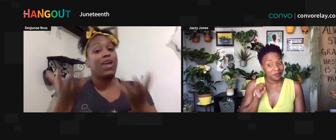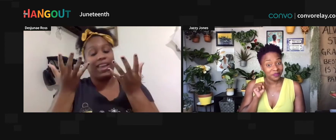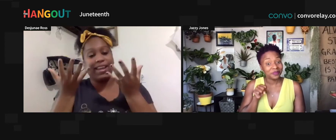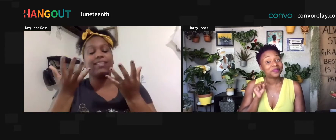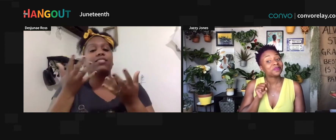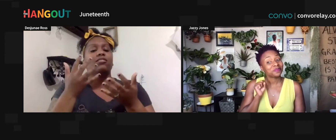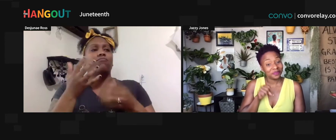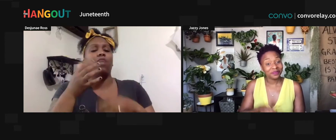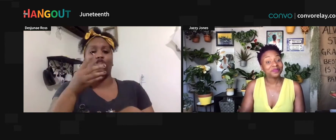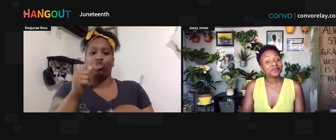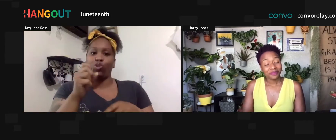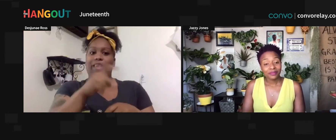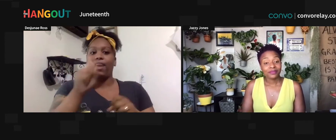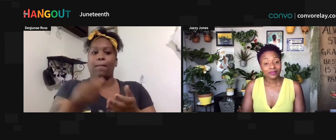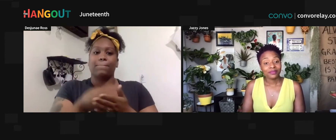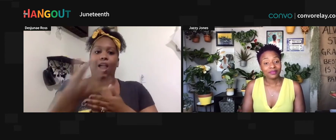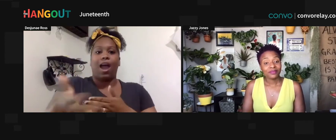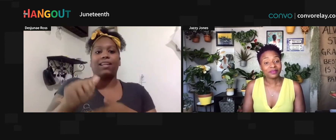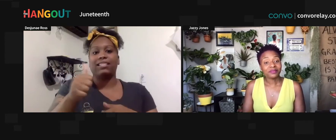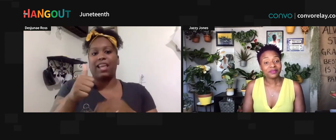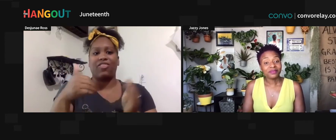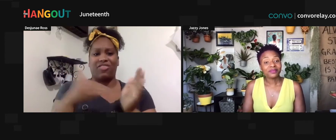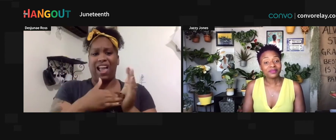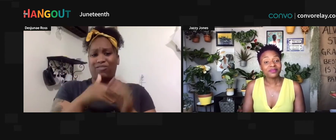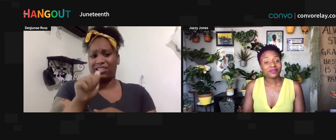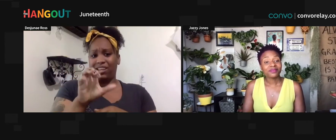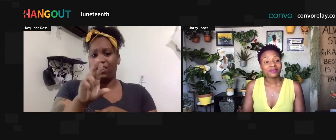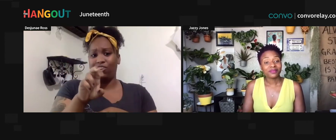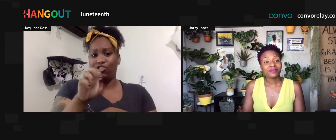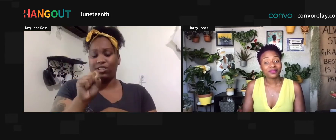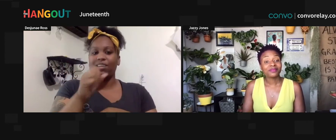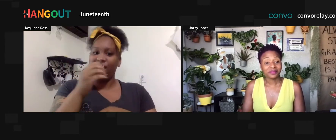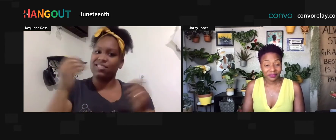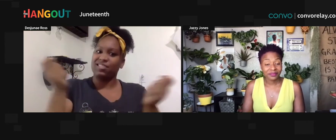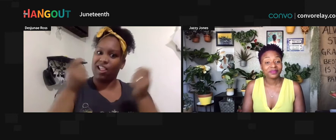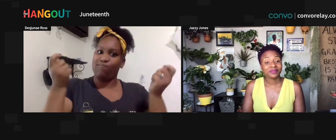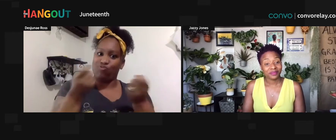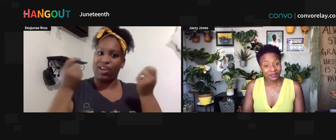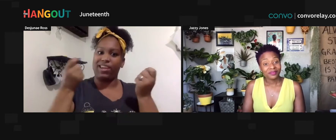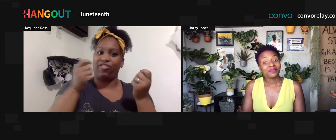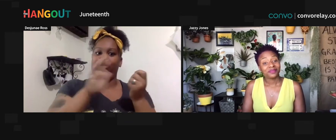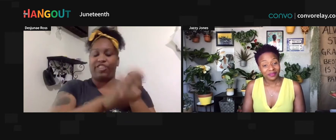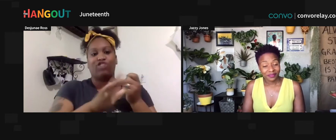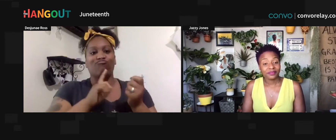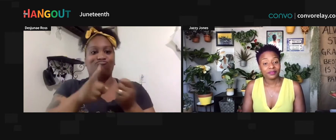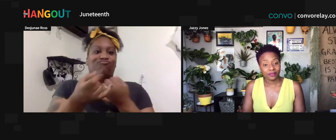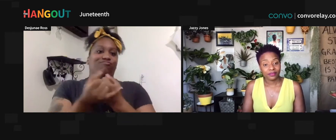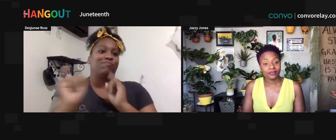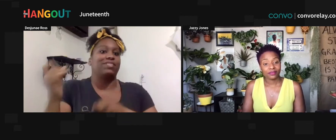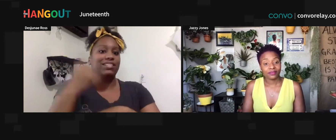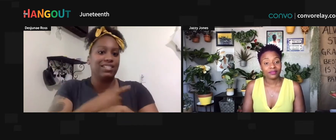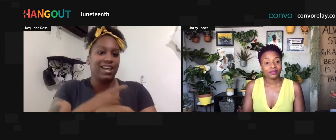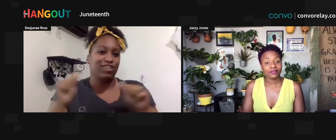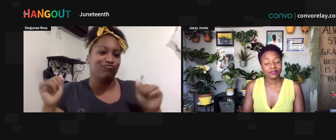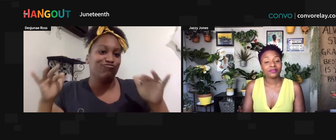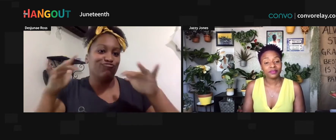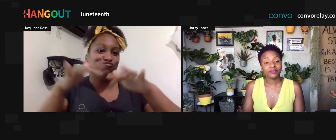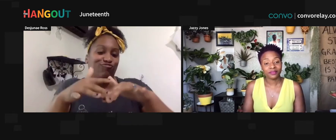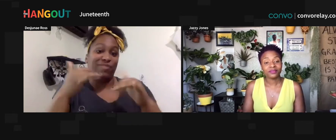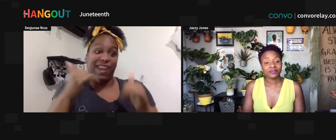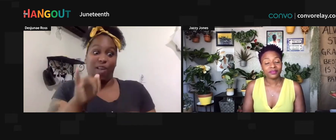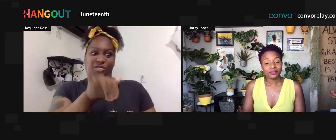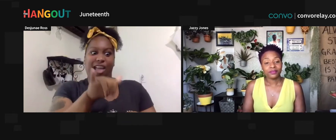to raise money for charity reasons, to buy 10,000 acres just to celebrate their